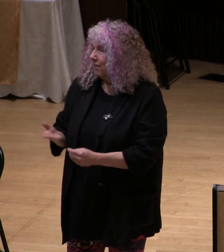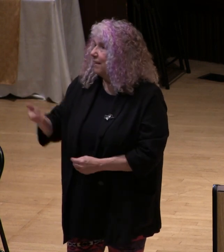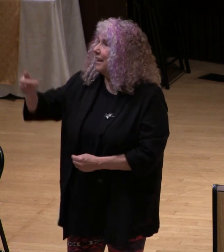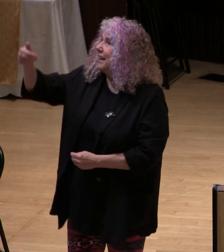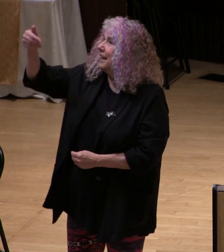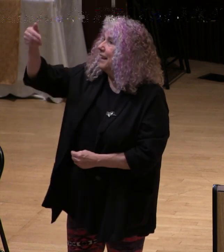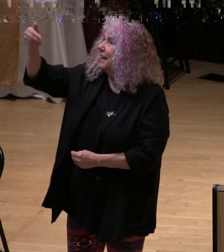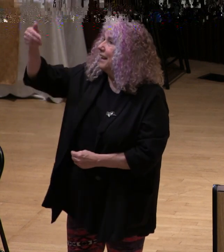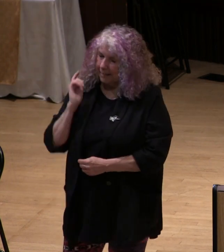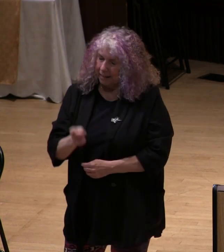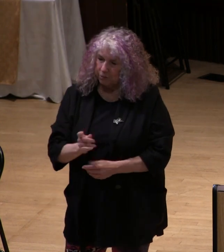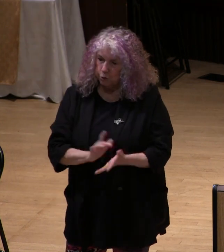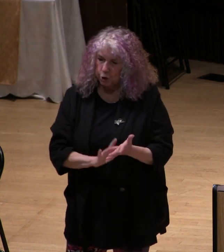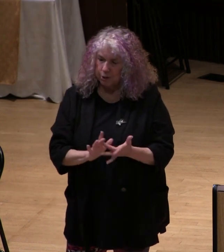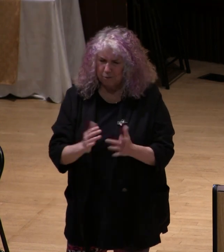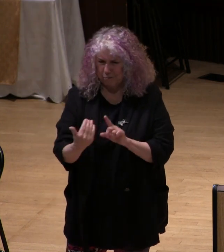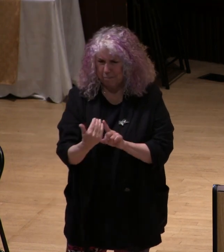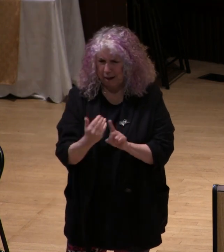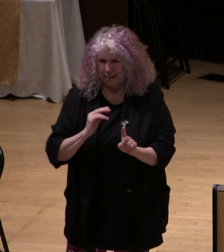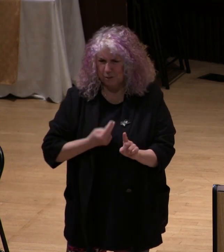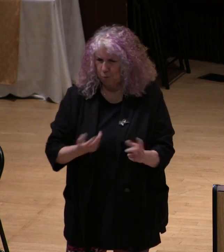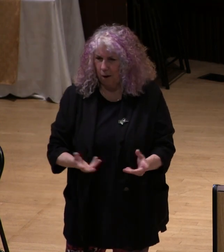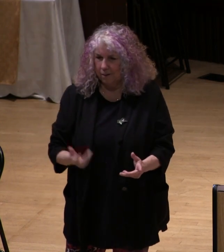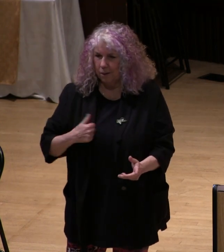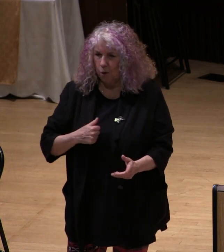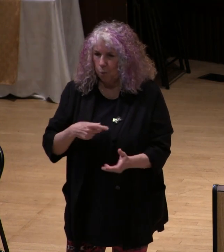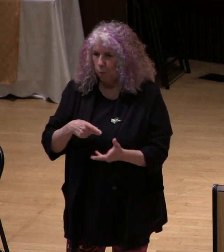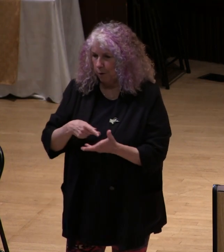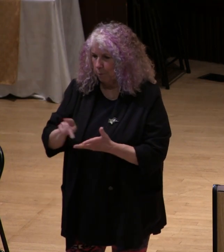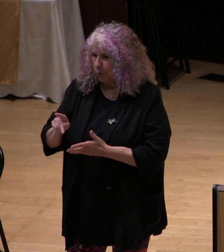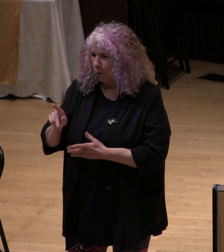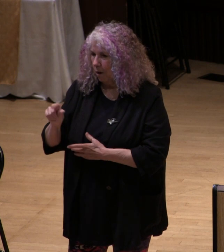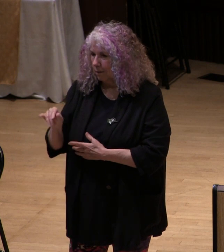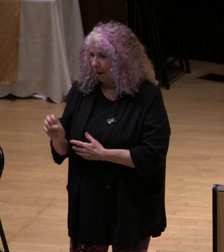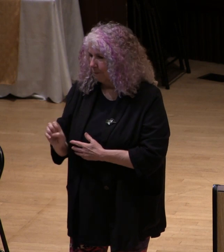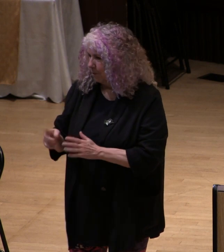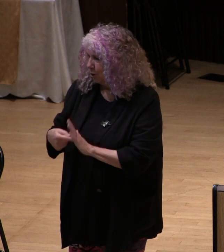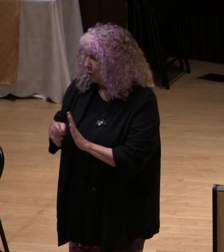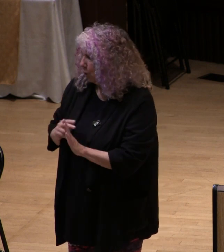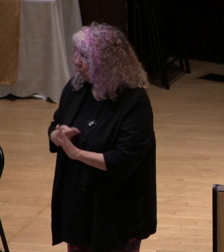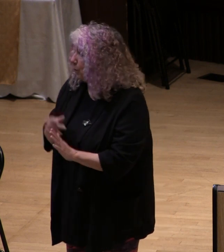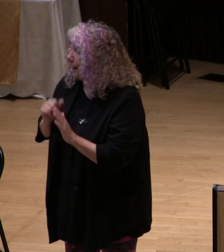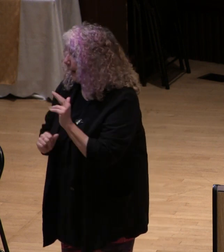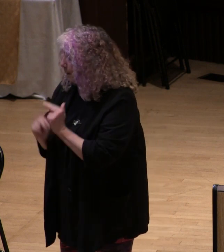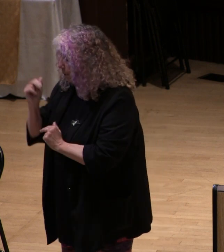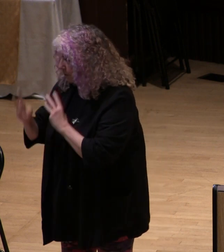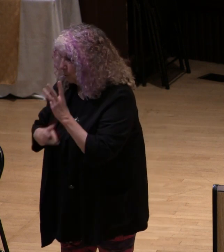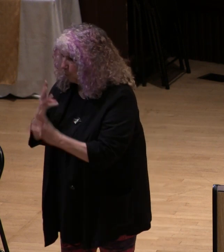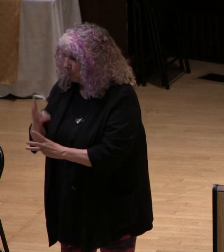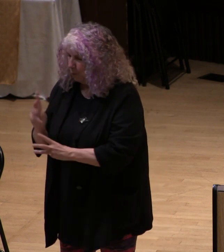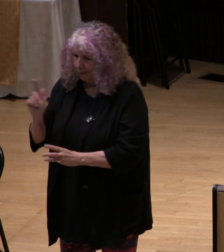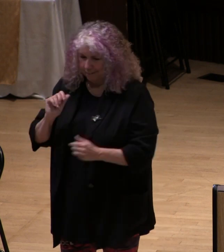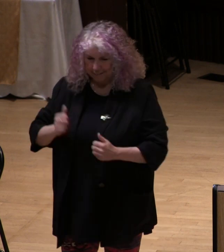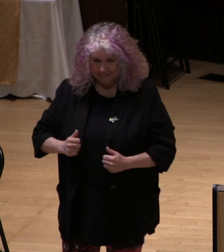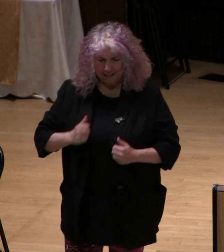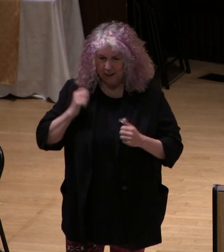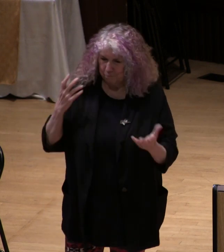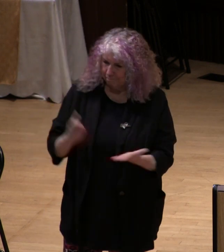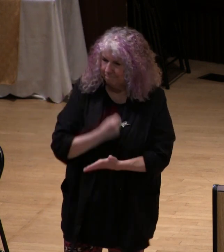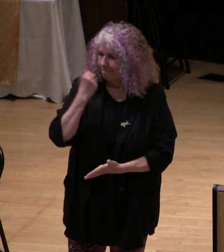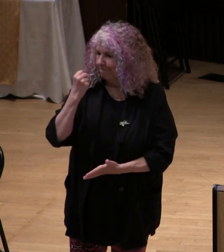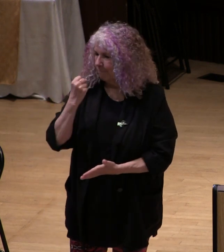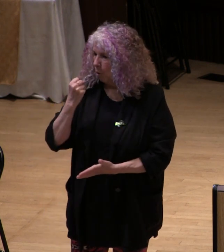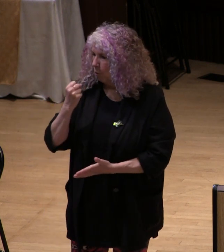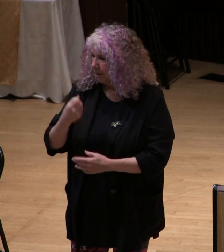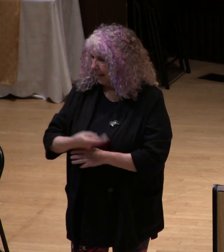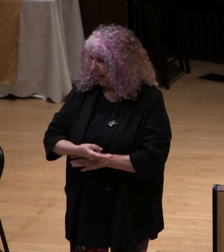gave to him, to remind us that we are pure love, to show us that we can build a world where love triumphs over